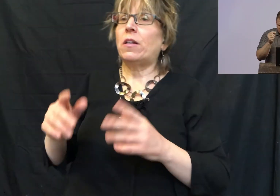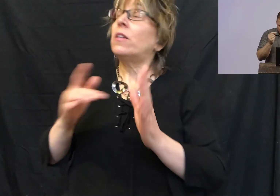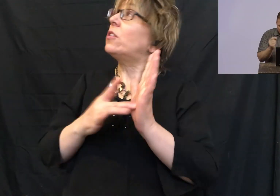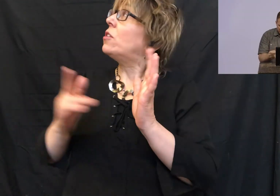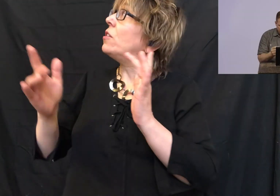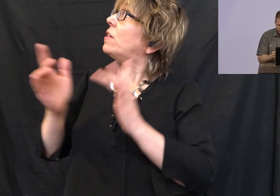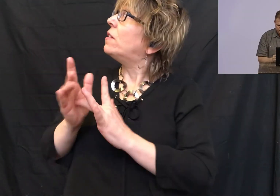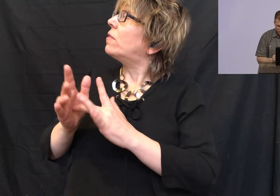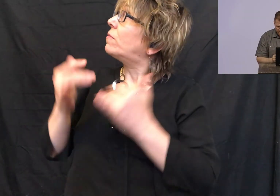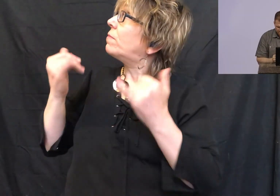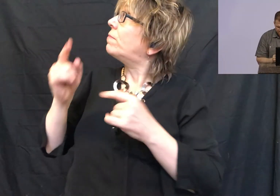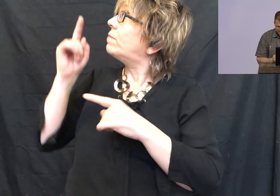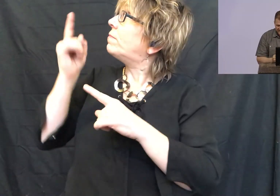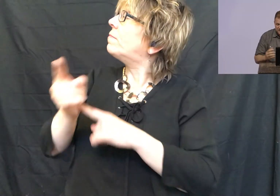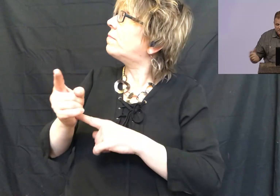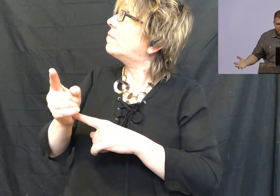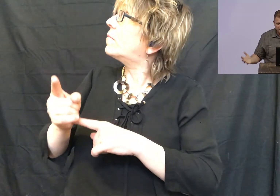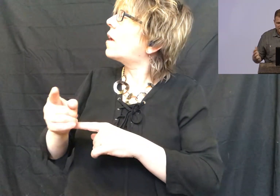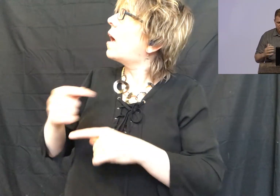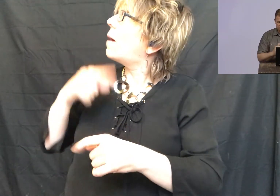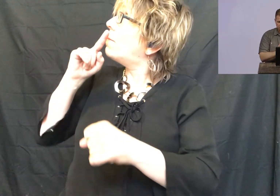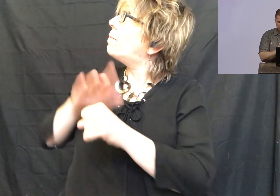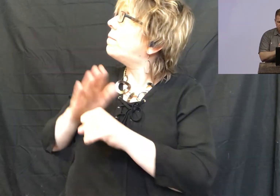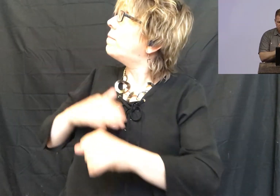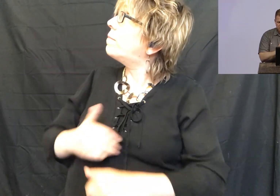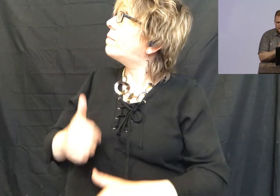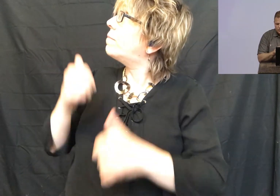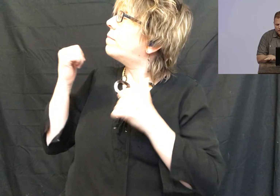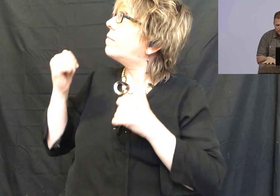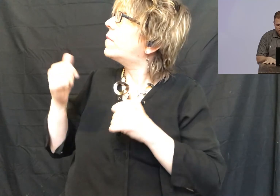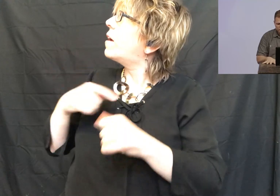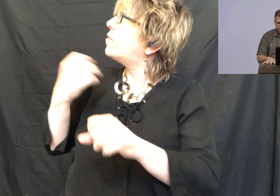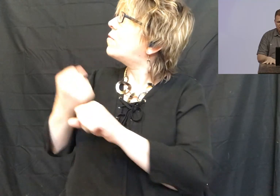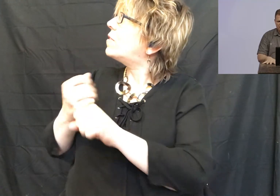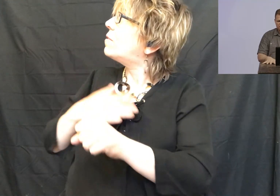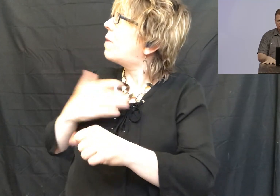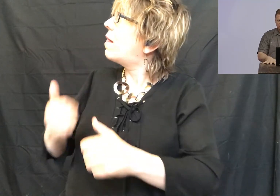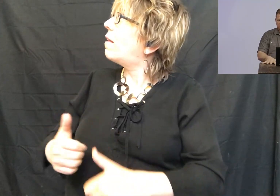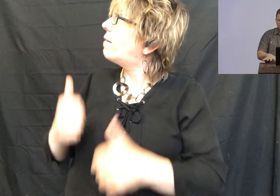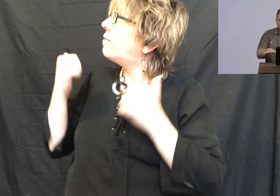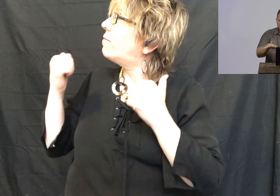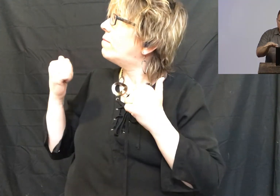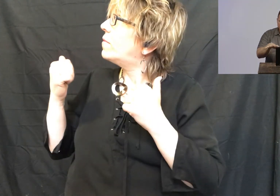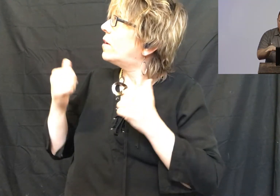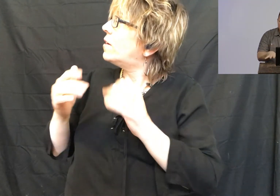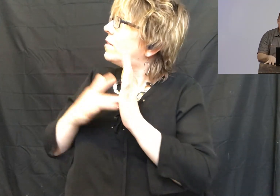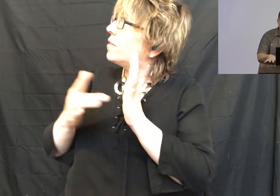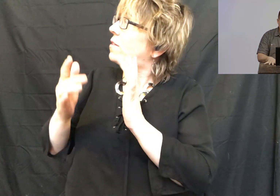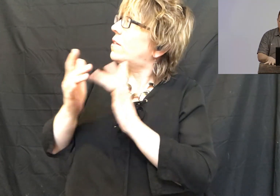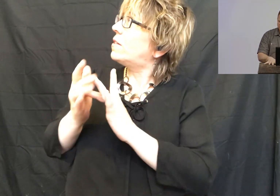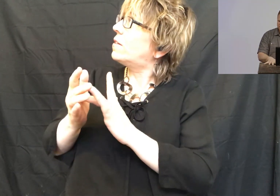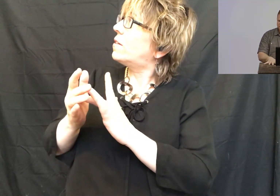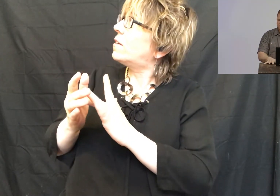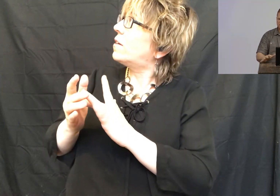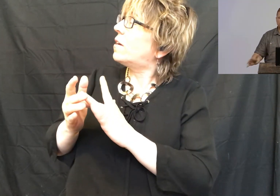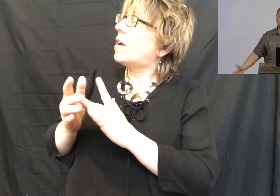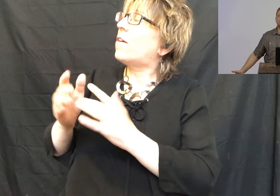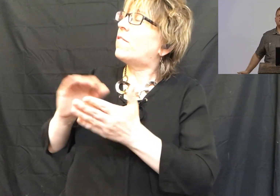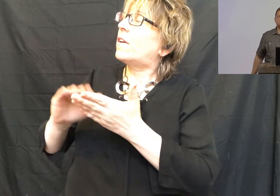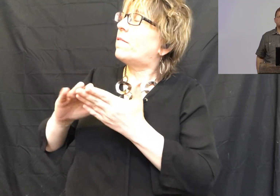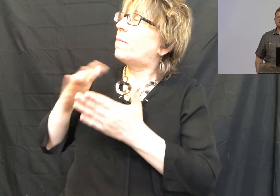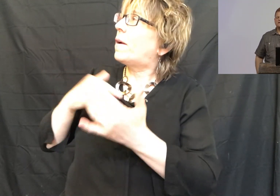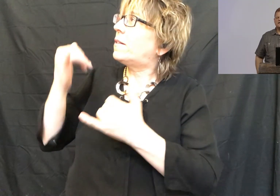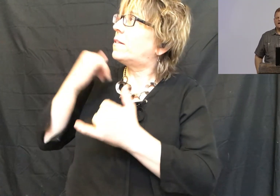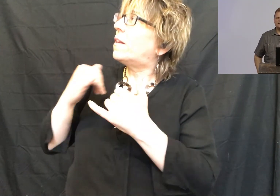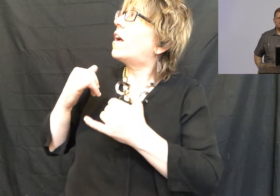Jesus, right now in this moment, I commit my life to you. I trust you with my life. Jesus, forgive me of my sin. Oh, you know